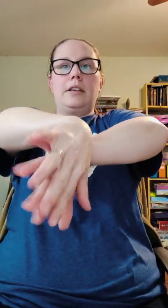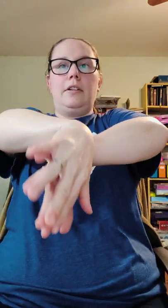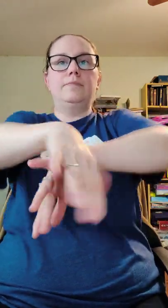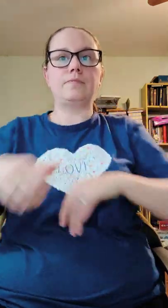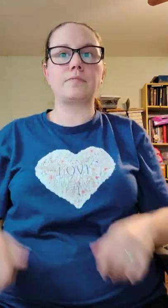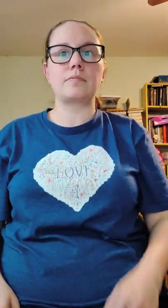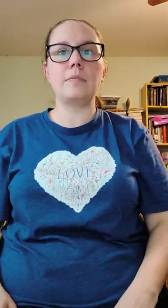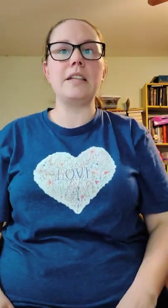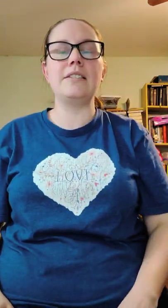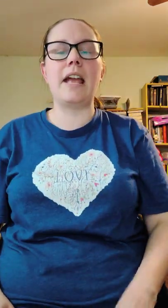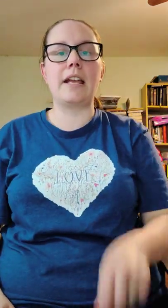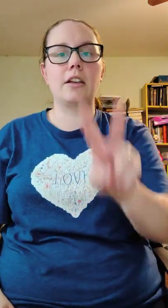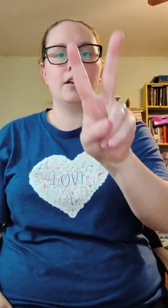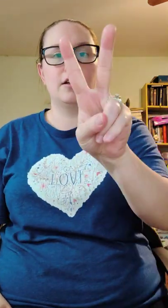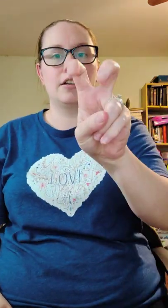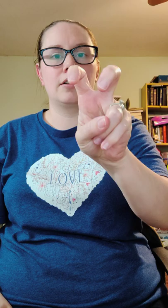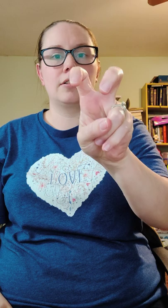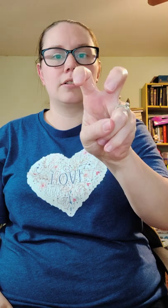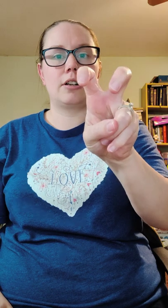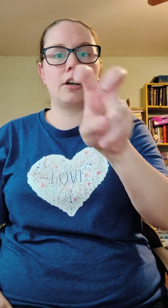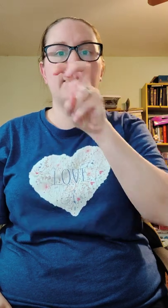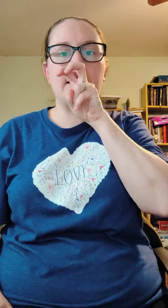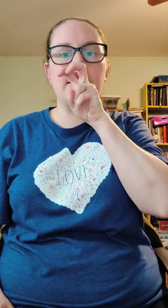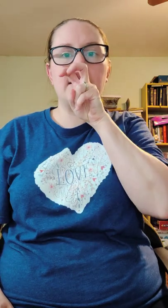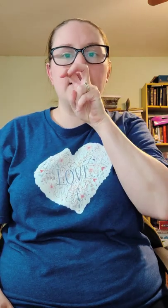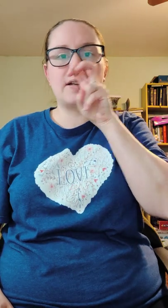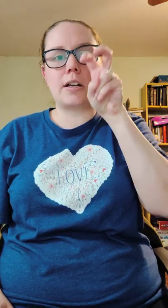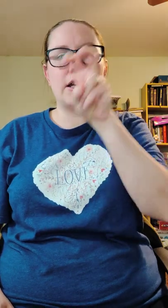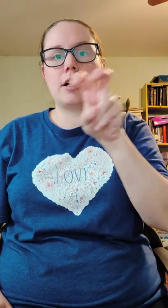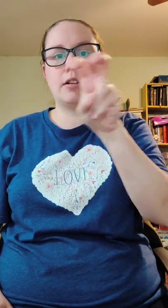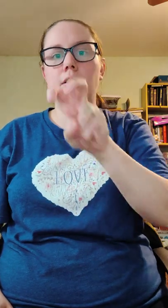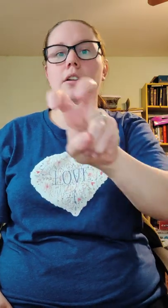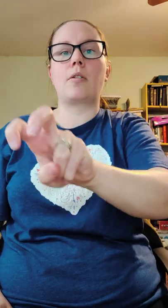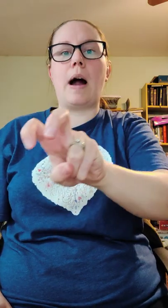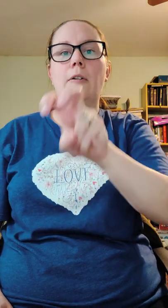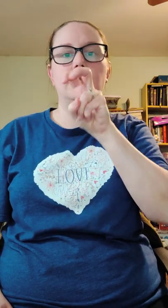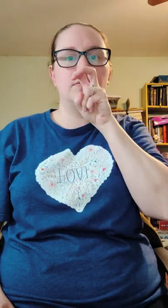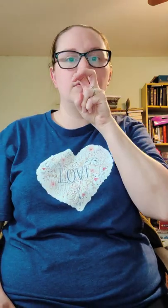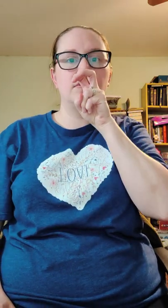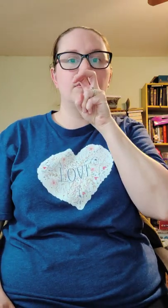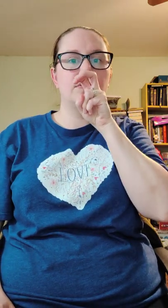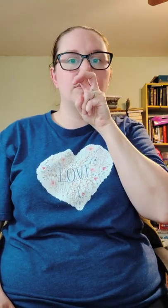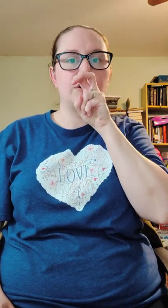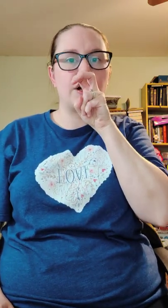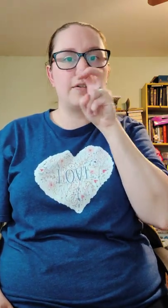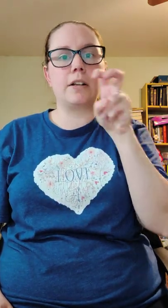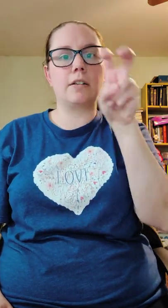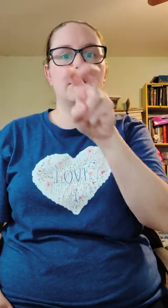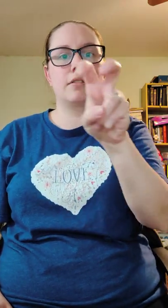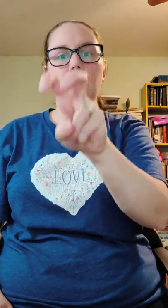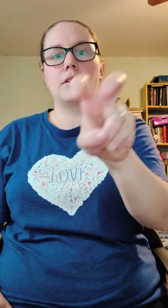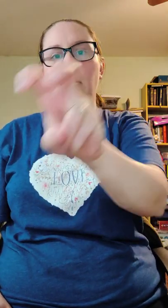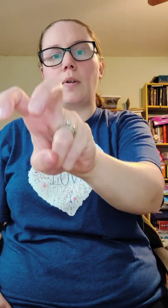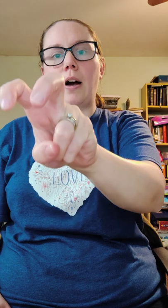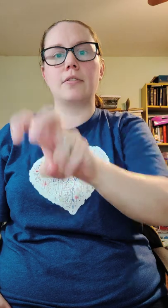seal. Snake. Curve it. Start here and go out. Curve it and go out.